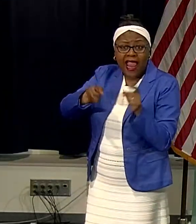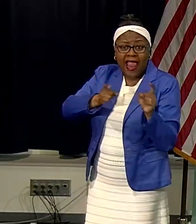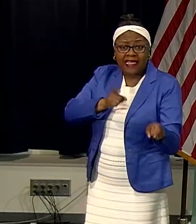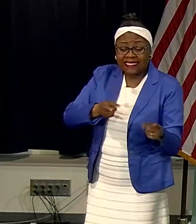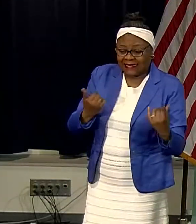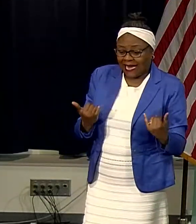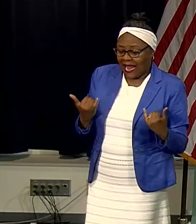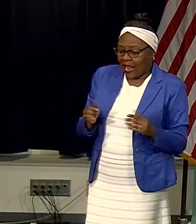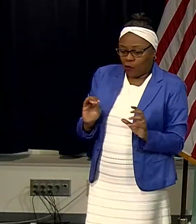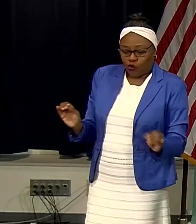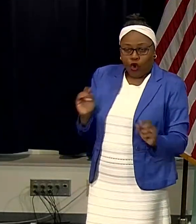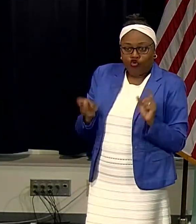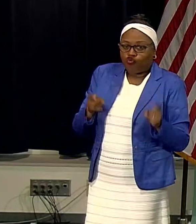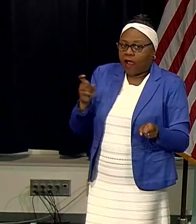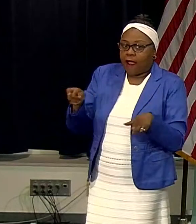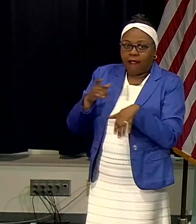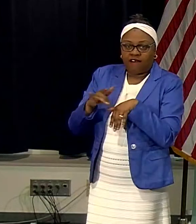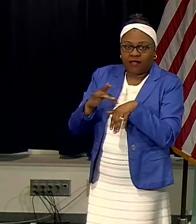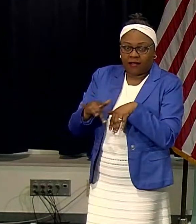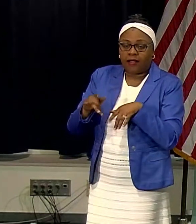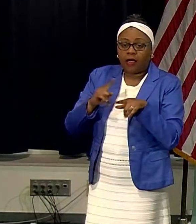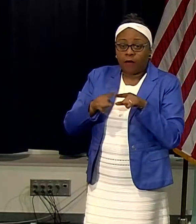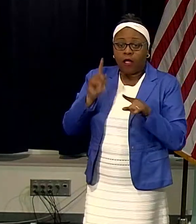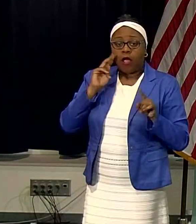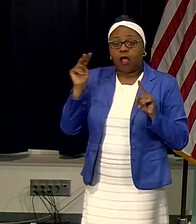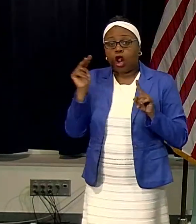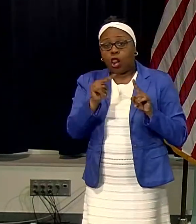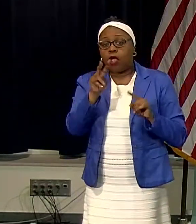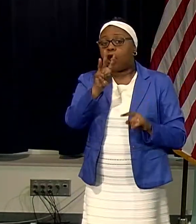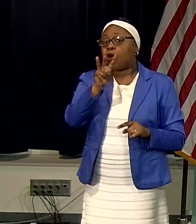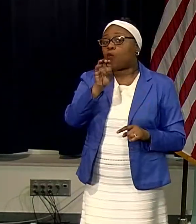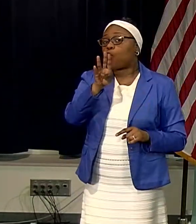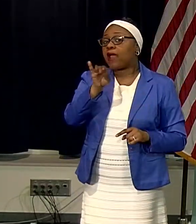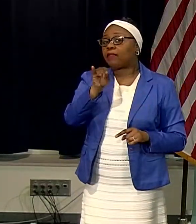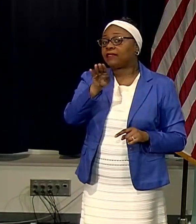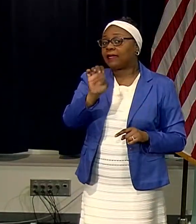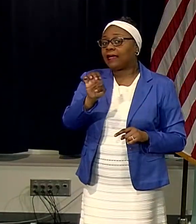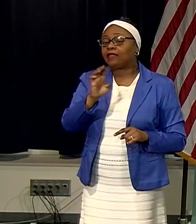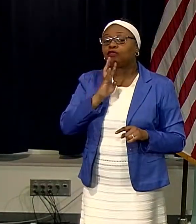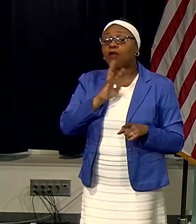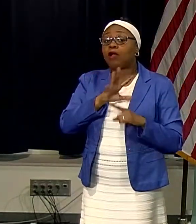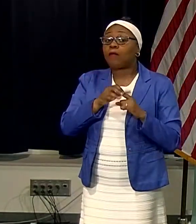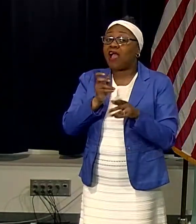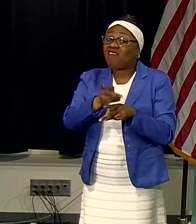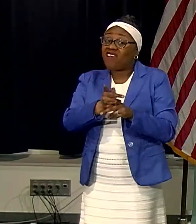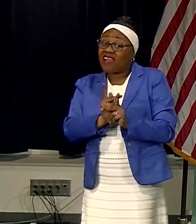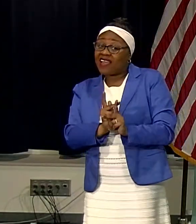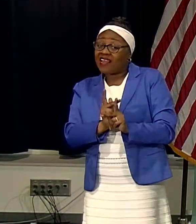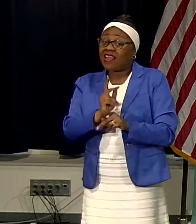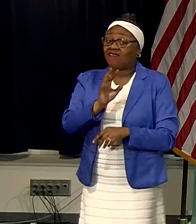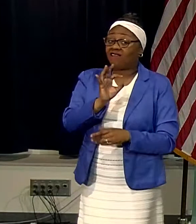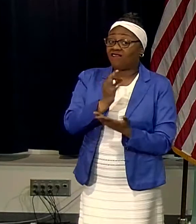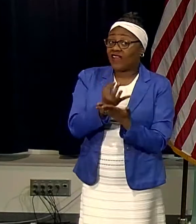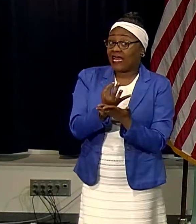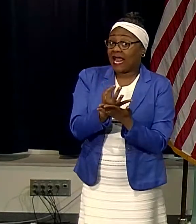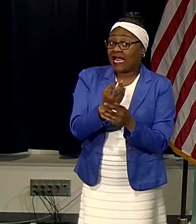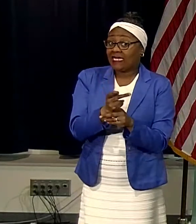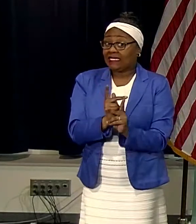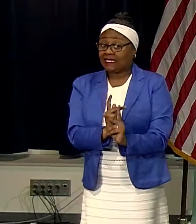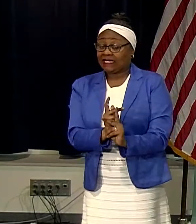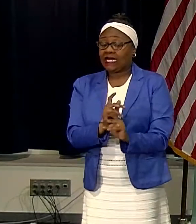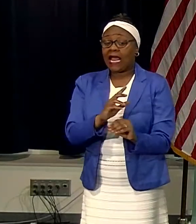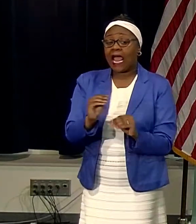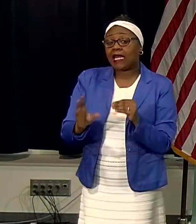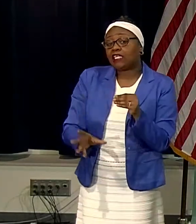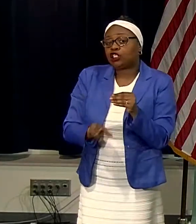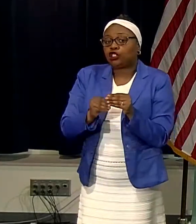do have an area on our website that talks about financing and also talks about additional assistance.